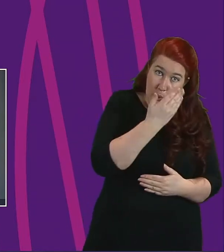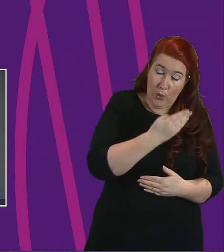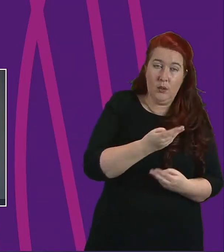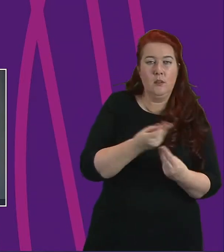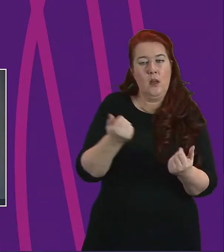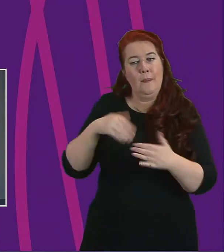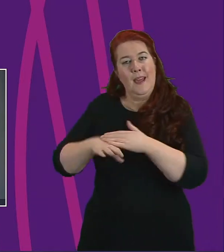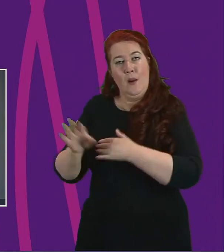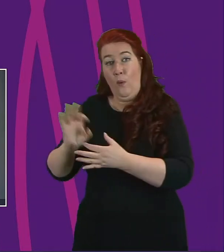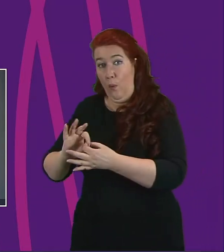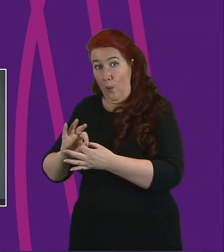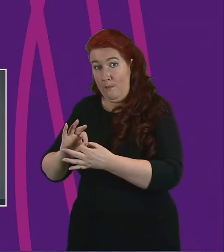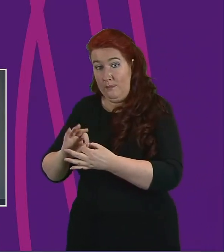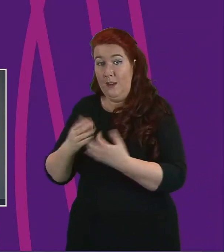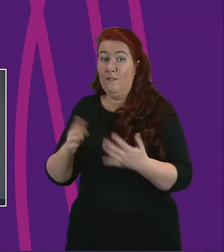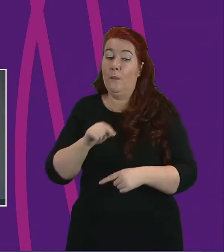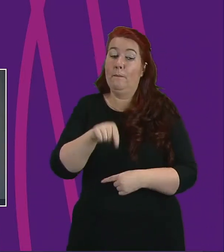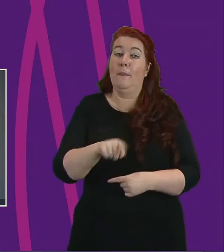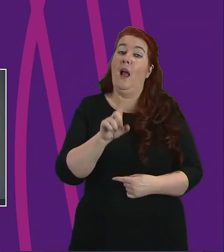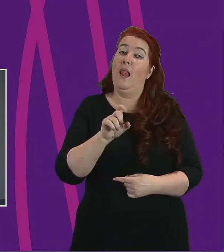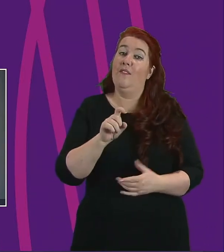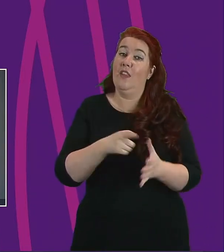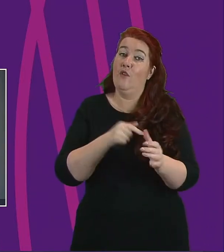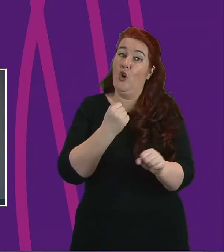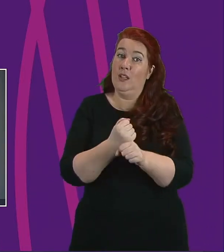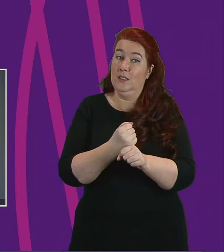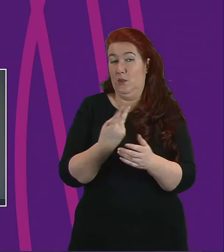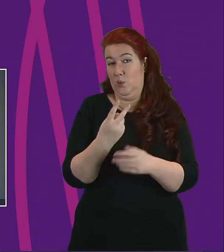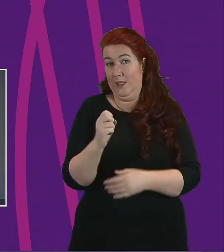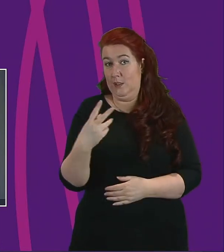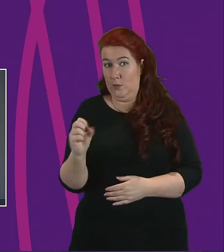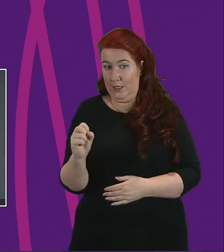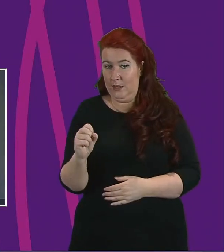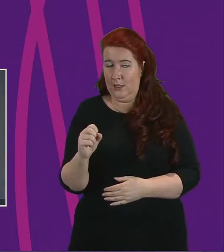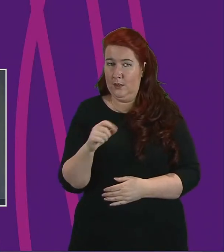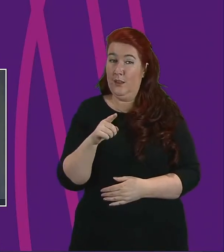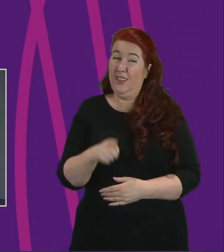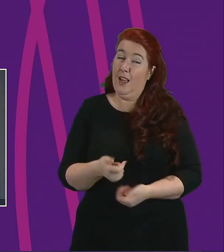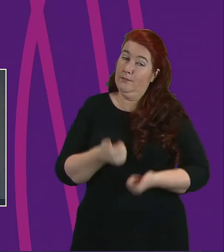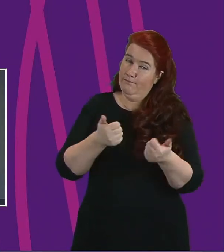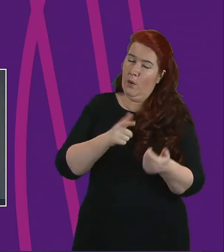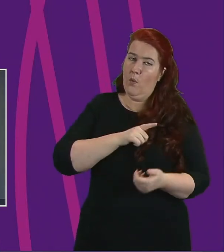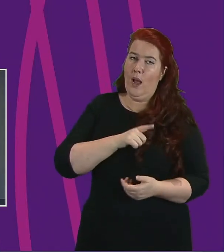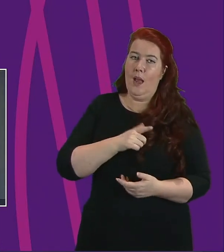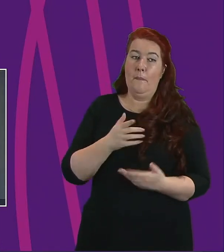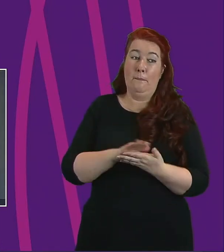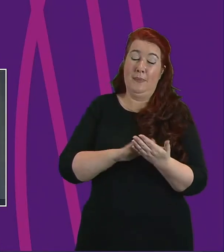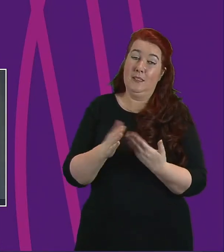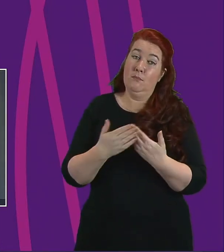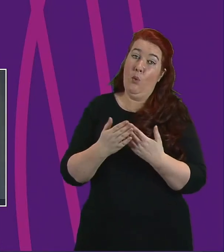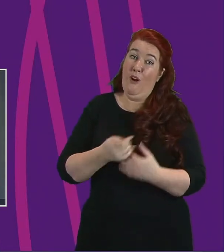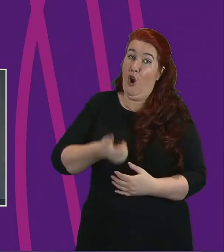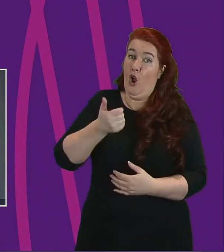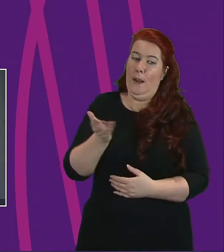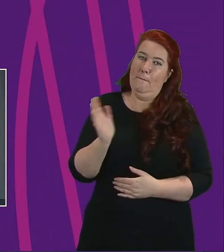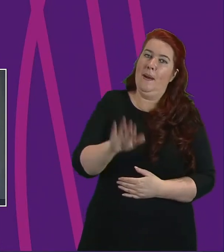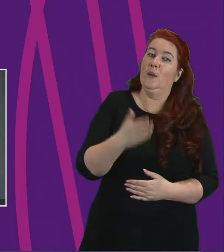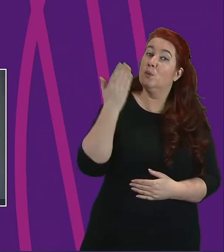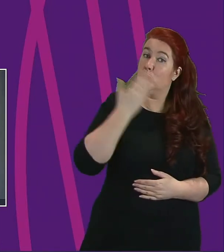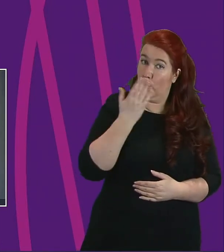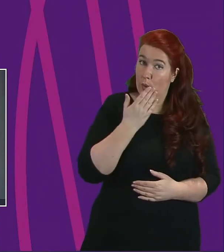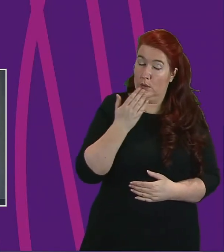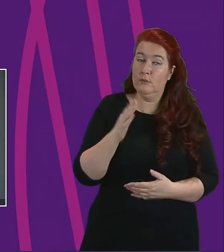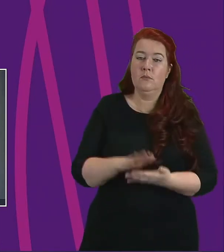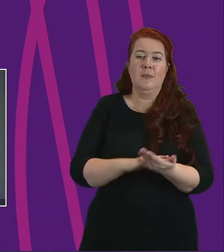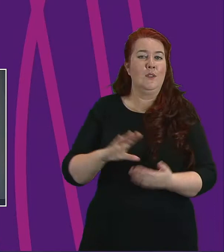of August 2020. This will bring benefits, including an earlier return to school for many, and the ability of all learners